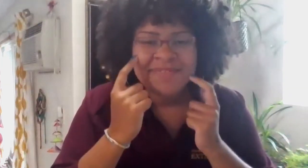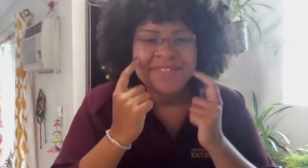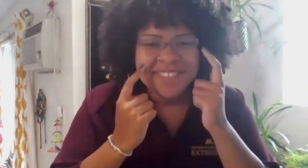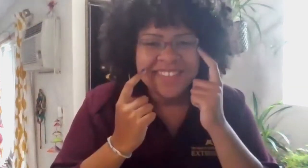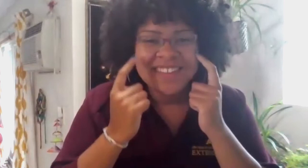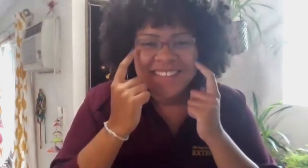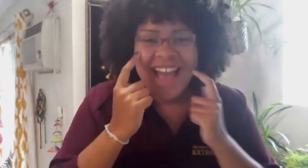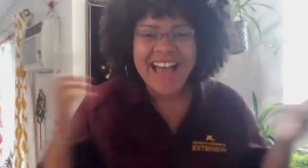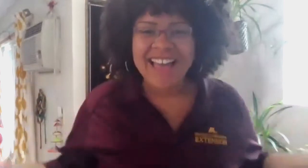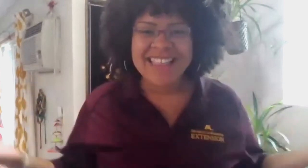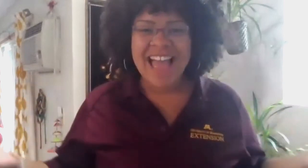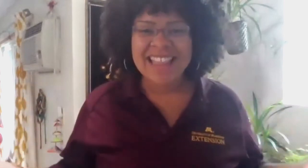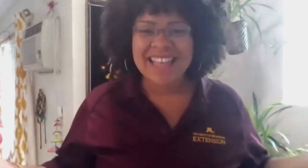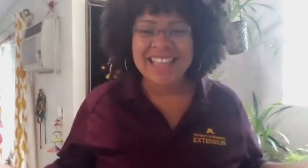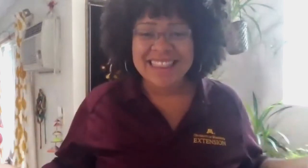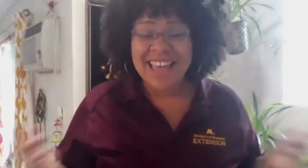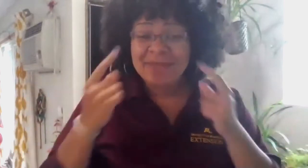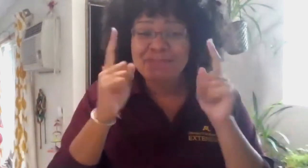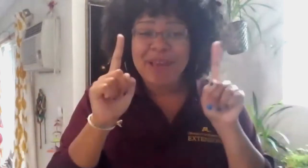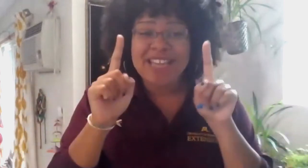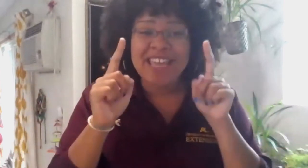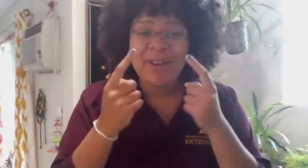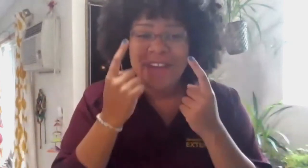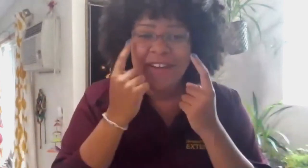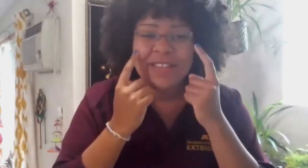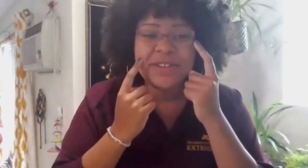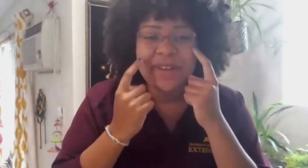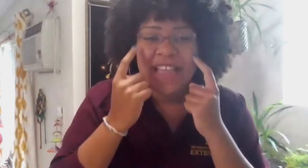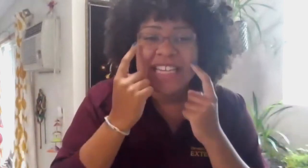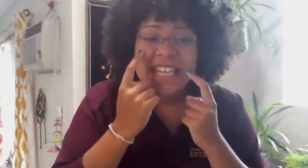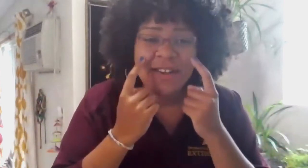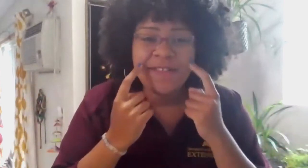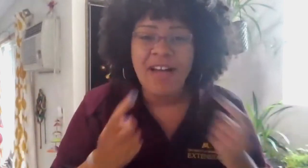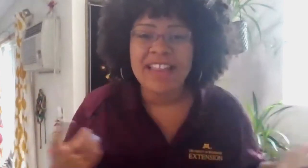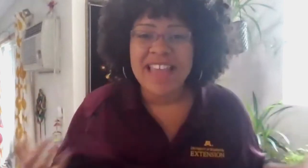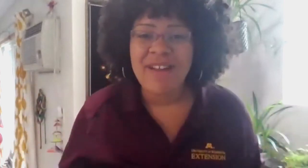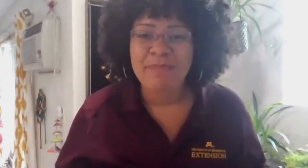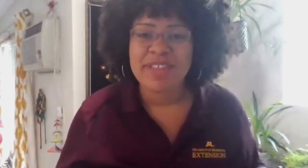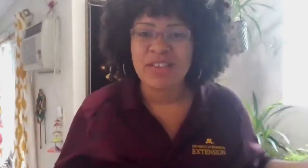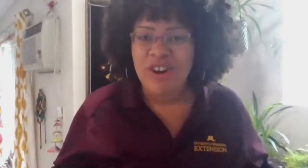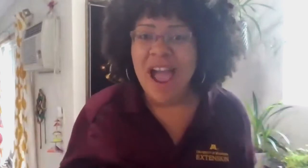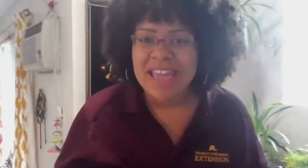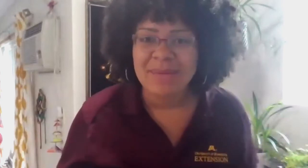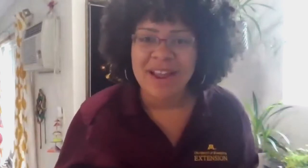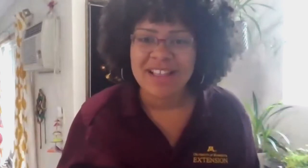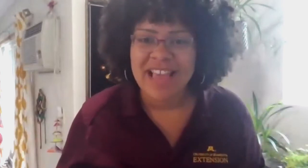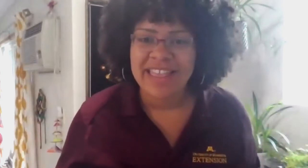Crying. Yeah, exactly. By taking your fingers and doing like tears falling, that represents crying in American Sign